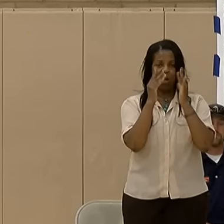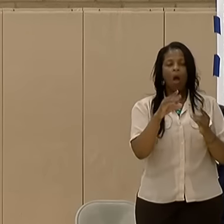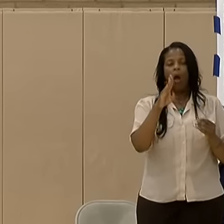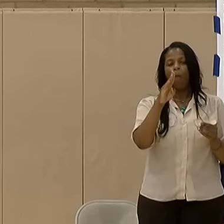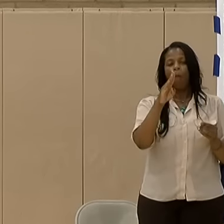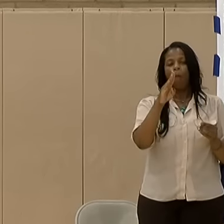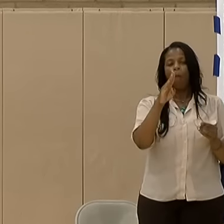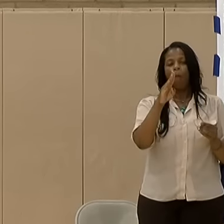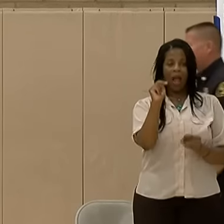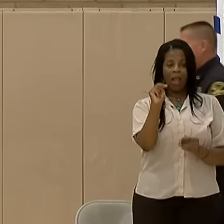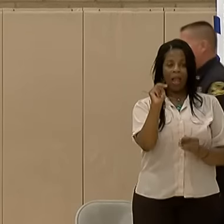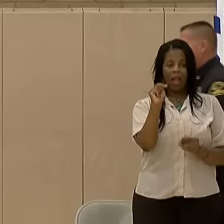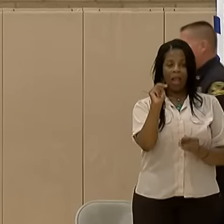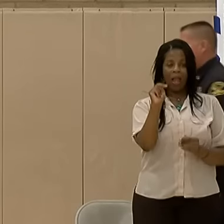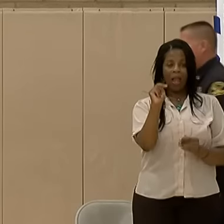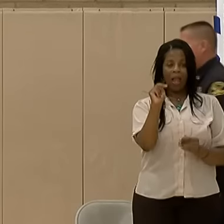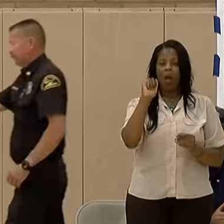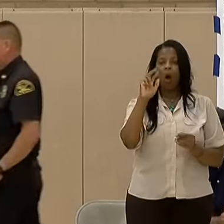Marshall.